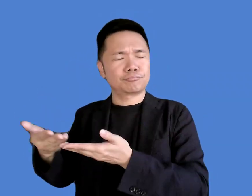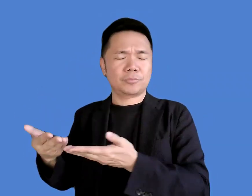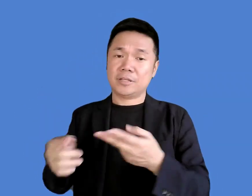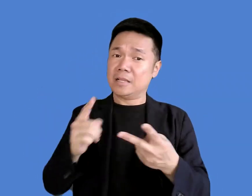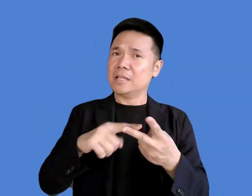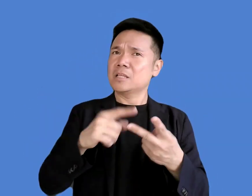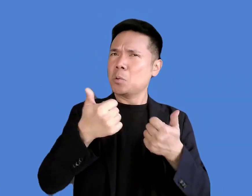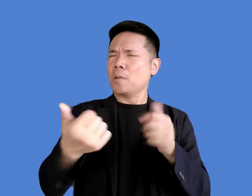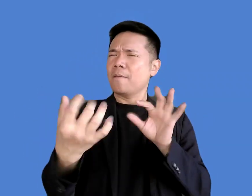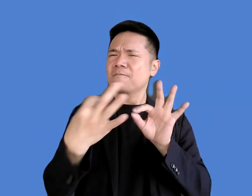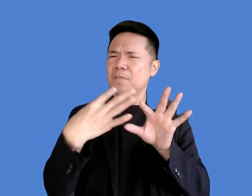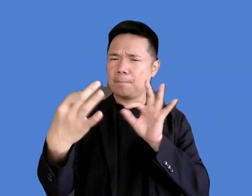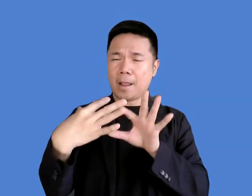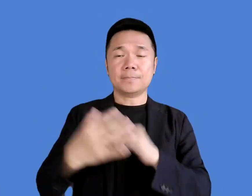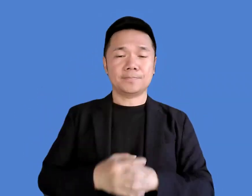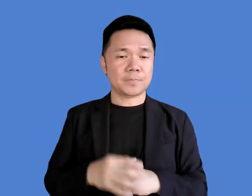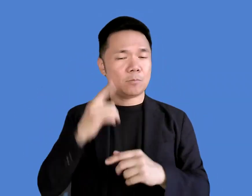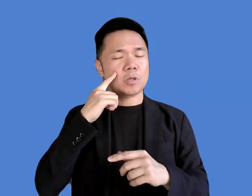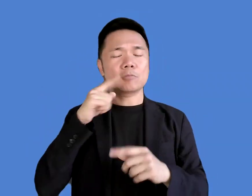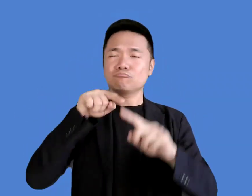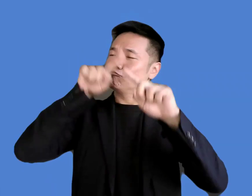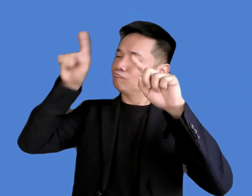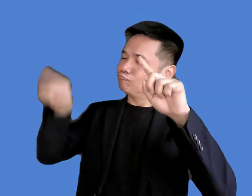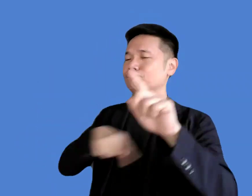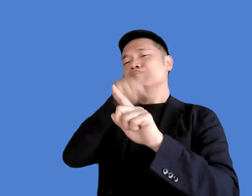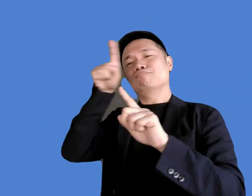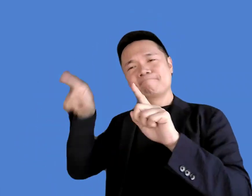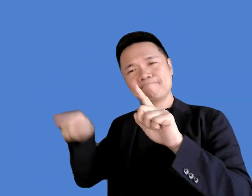loop so that we keep running in a cycle and keep learning and